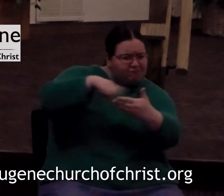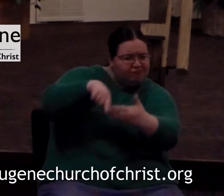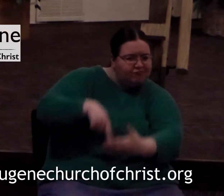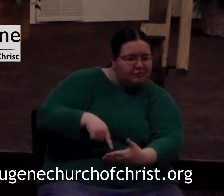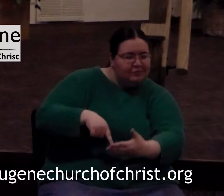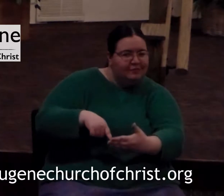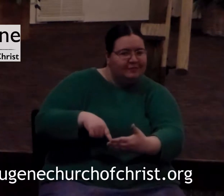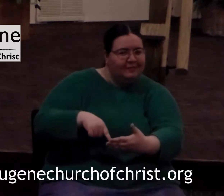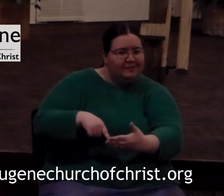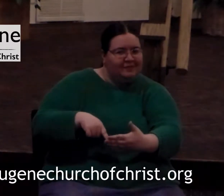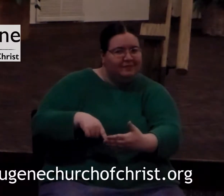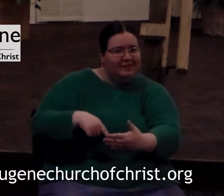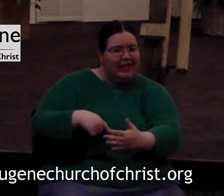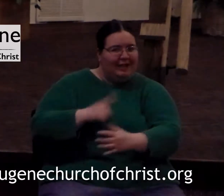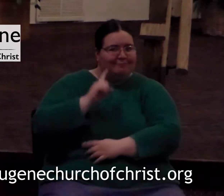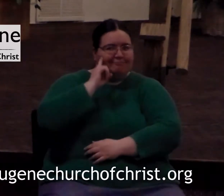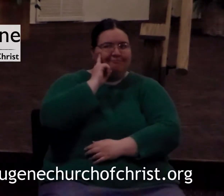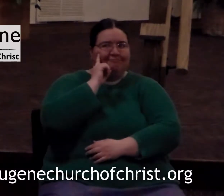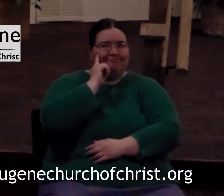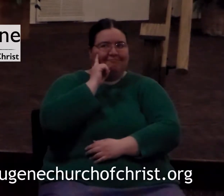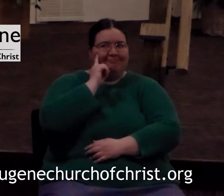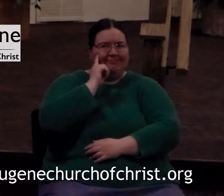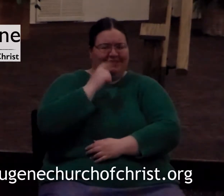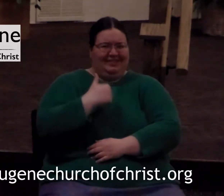myself, I don't know what I'm talking about.